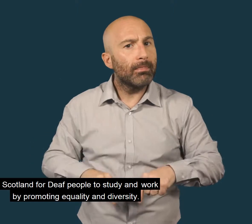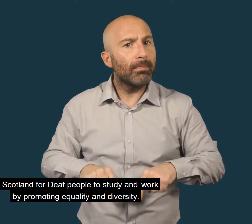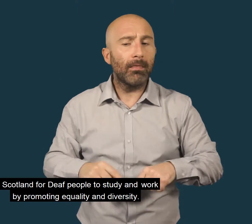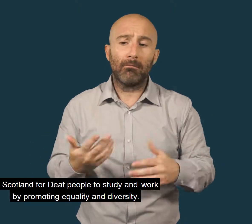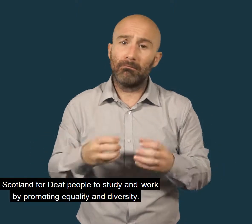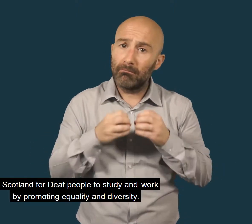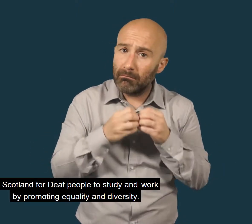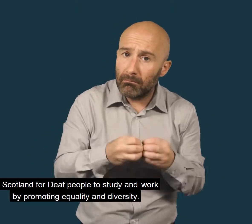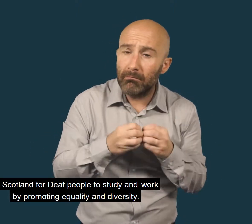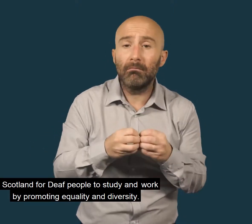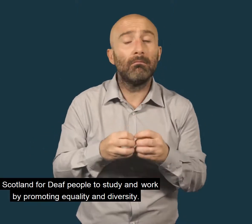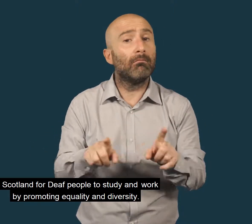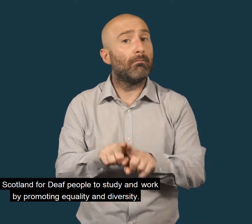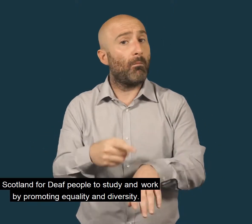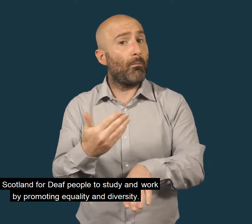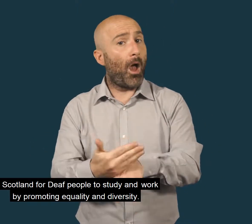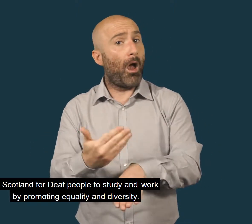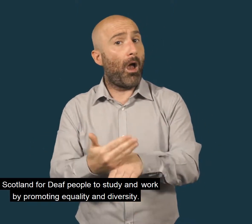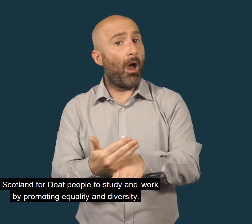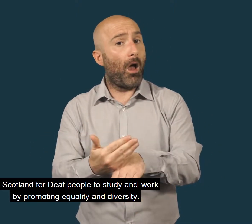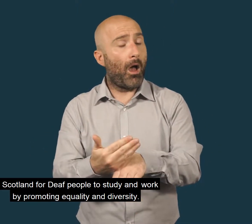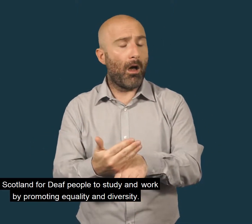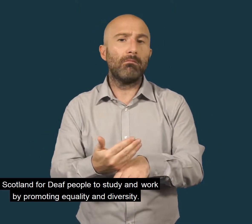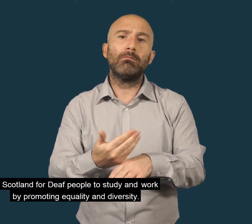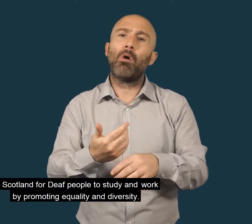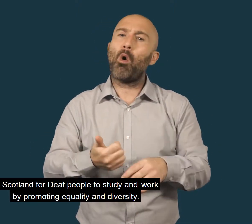work by promoting equality and diversity